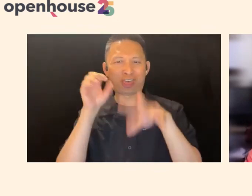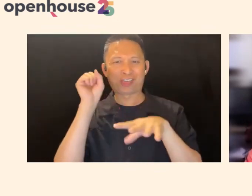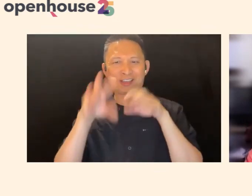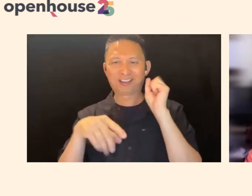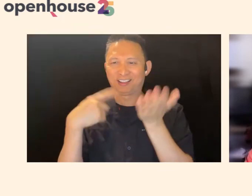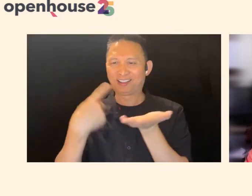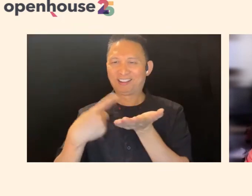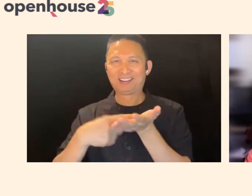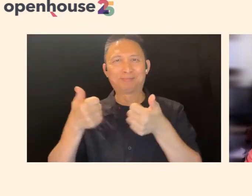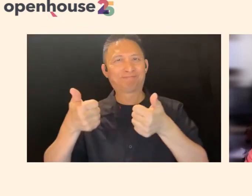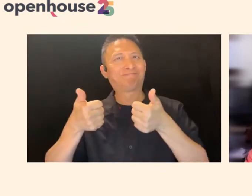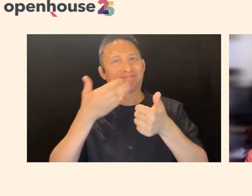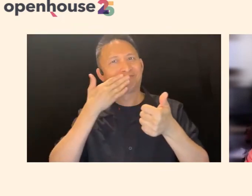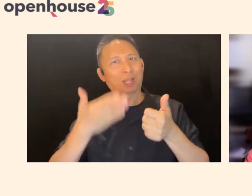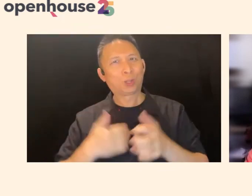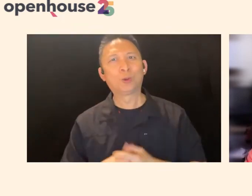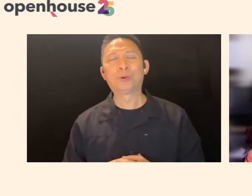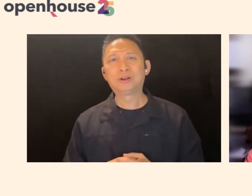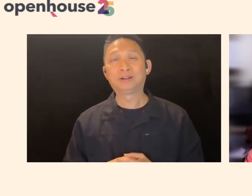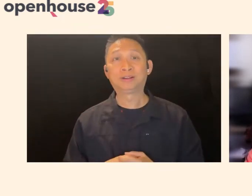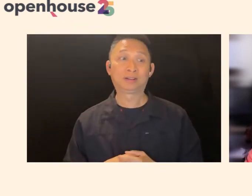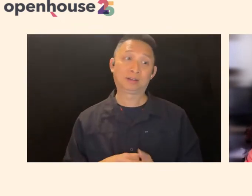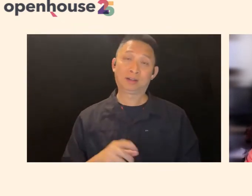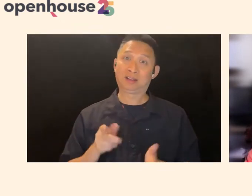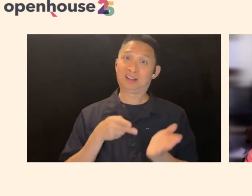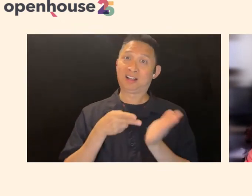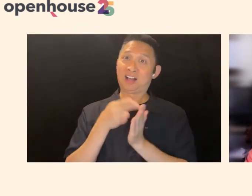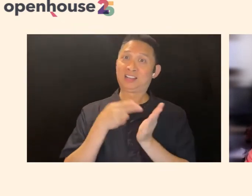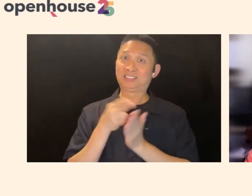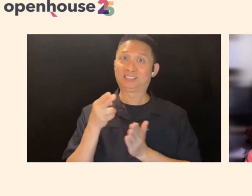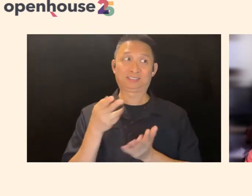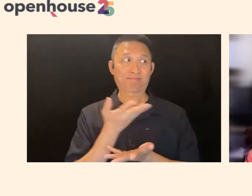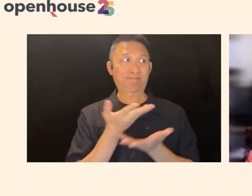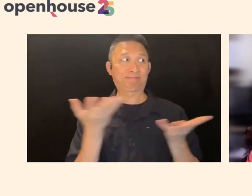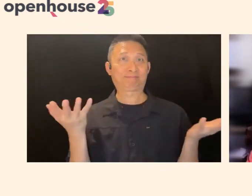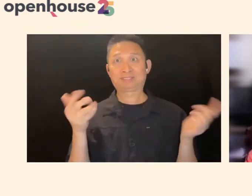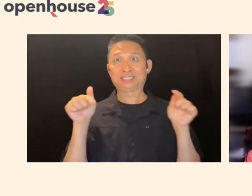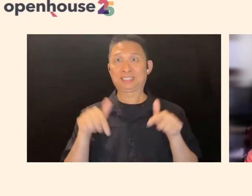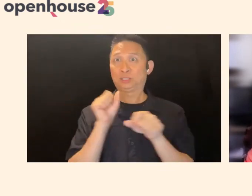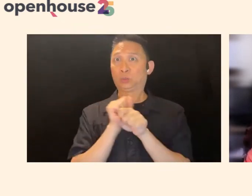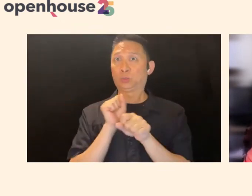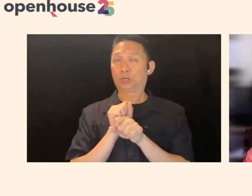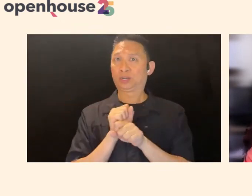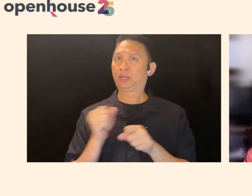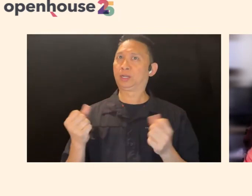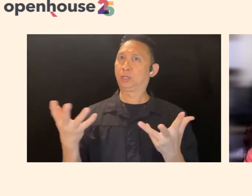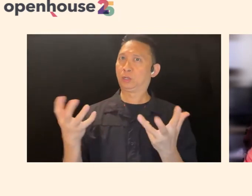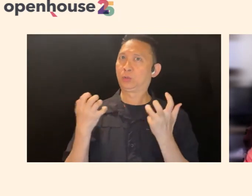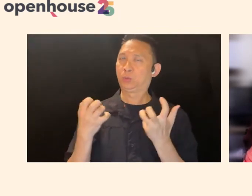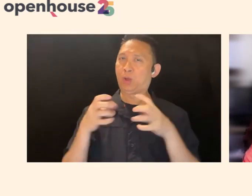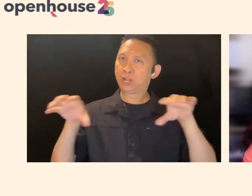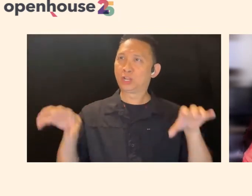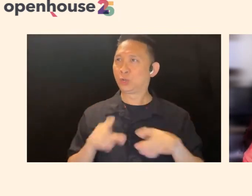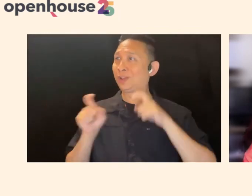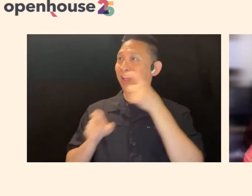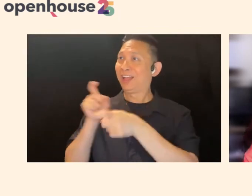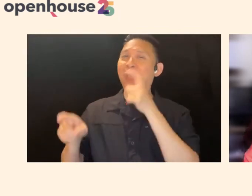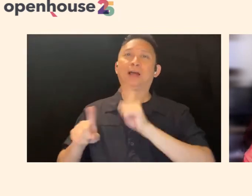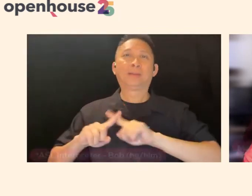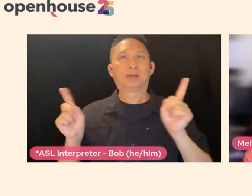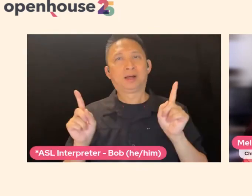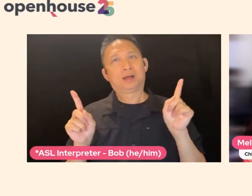Because, ideally, you would be able to just do this work, right? But there's bureaucracy, there are rules